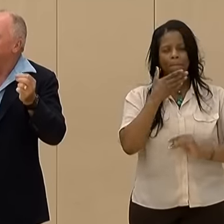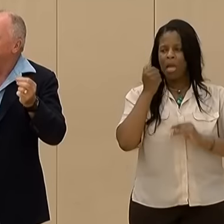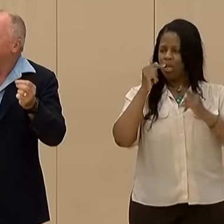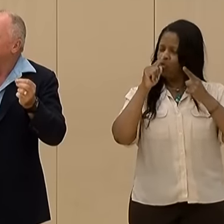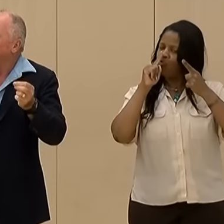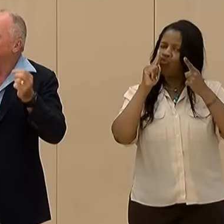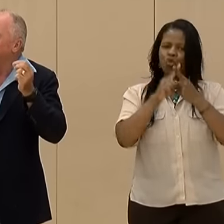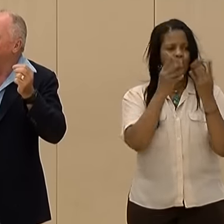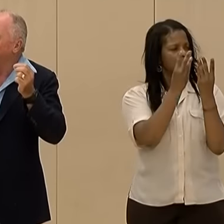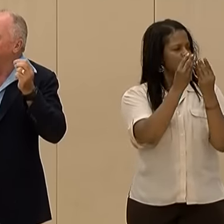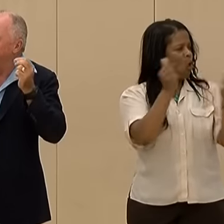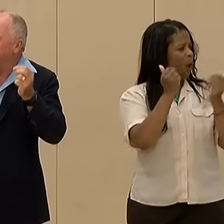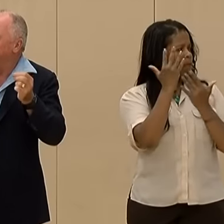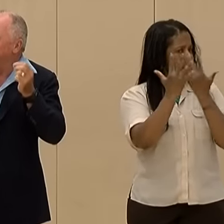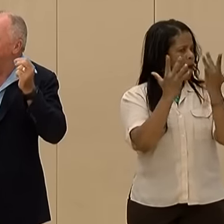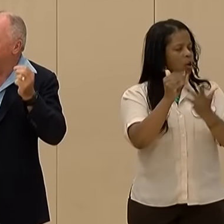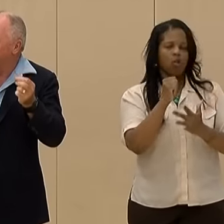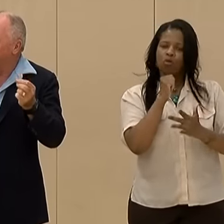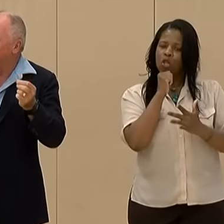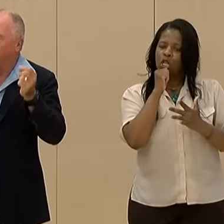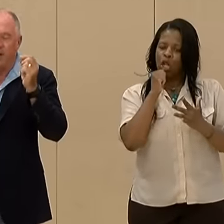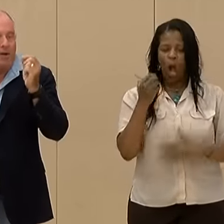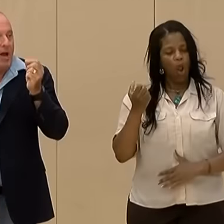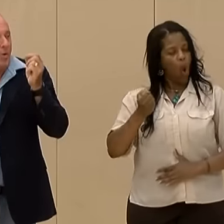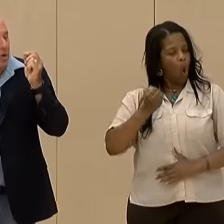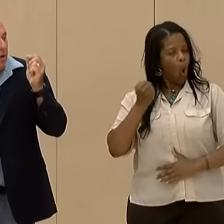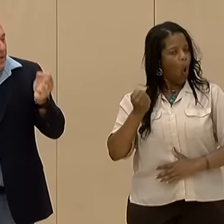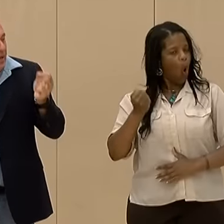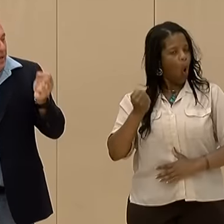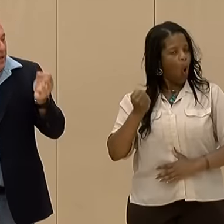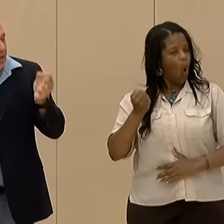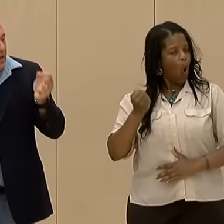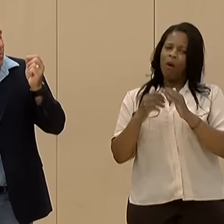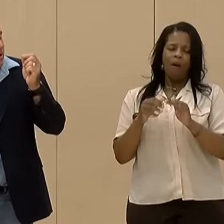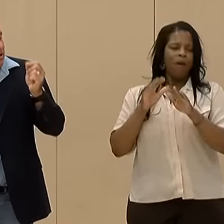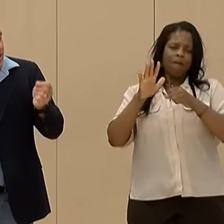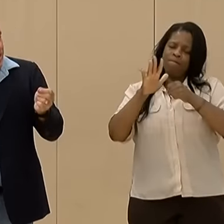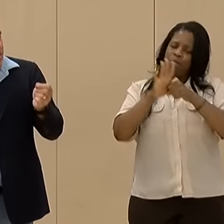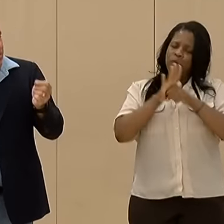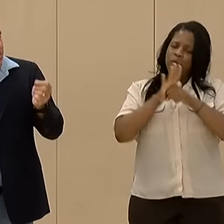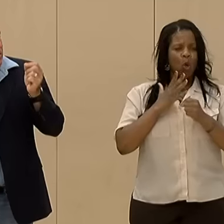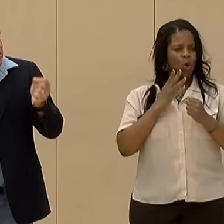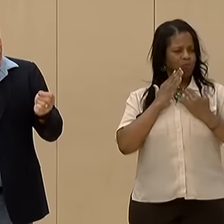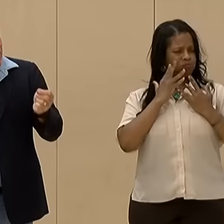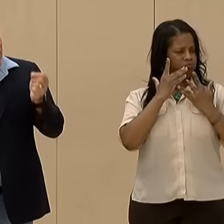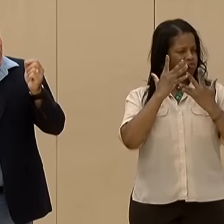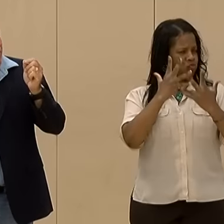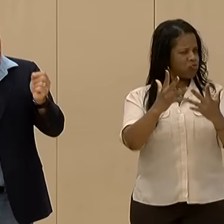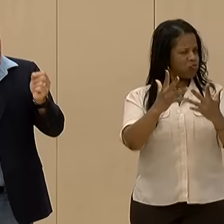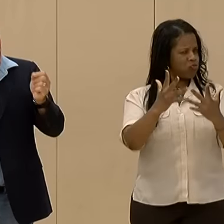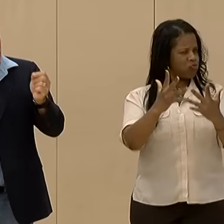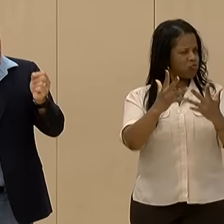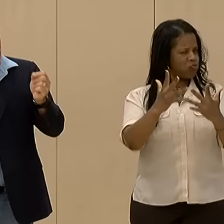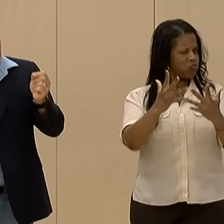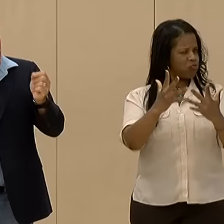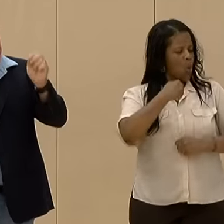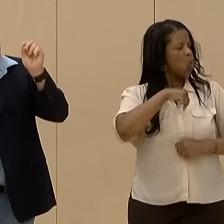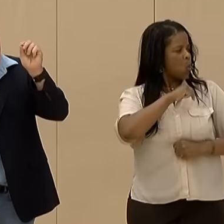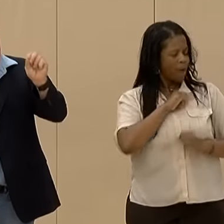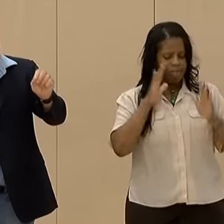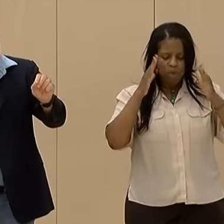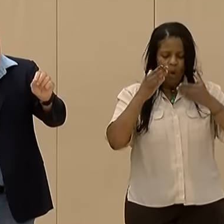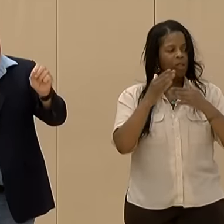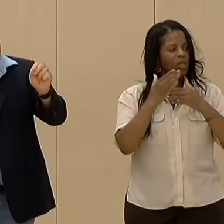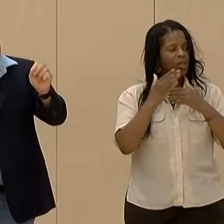fire. We're not holding anything in reserve. We're coming out, we're going to get it, and we're going to stay here until it's done. Our focus as a county is